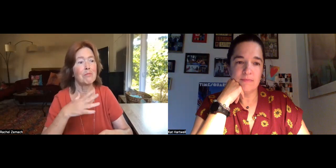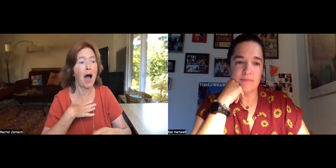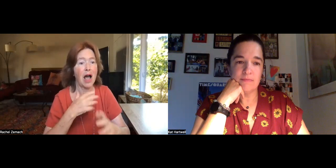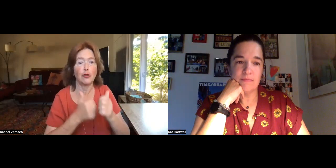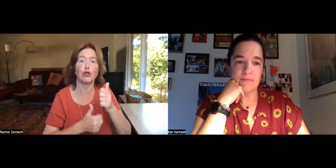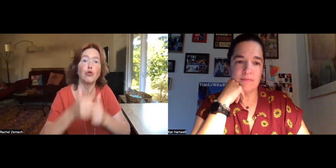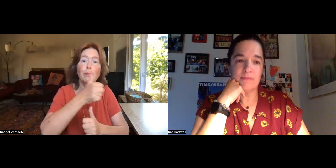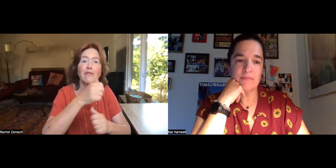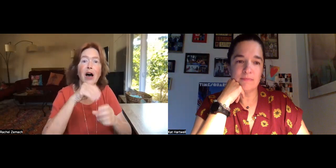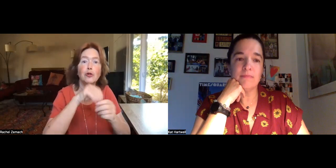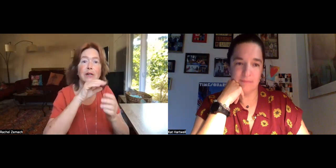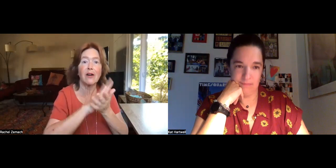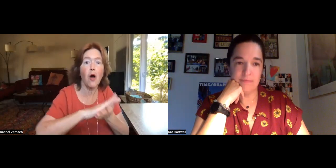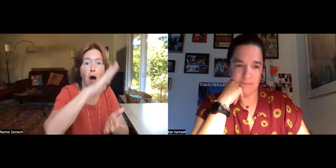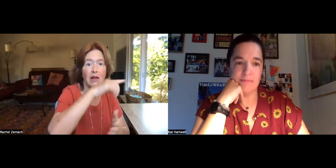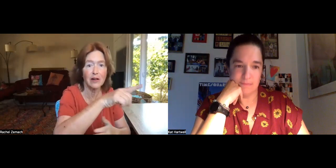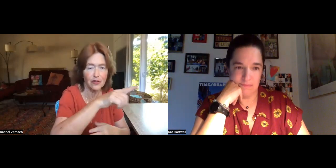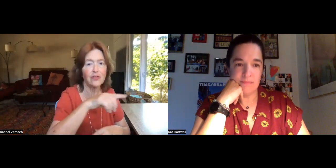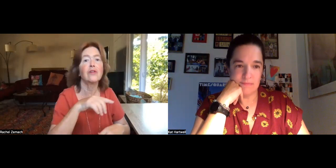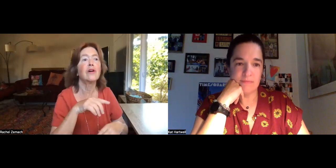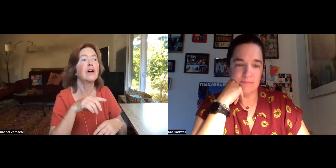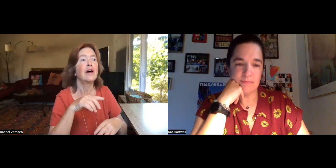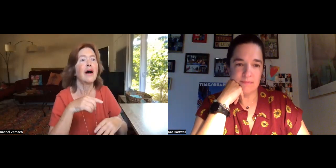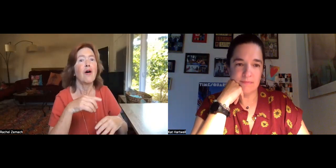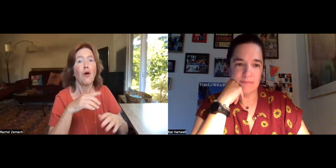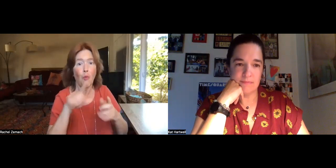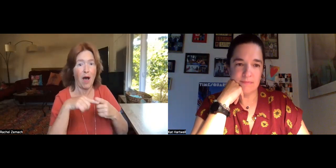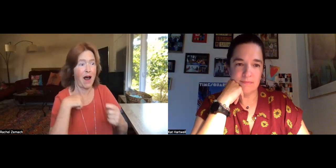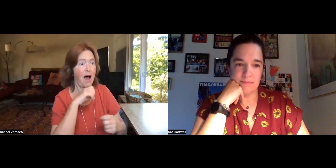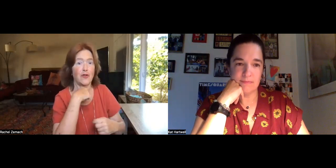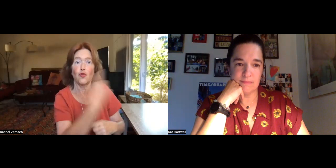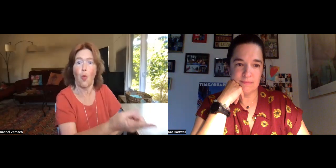when I hope I in college when